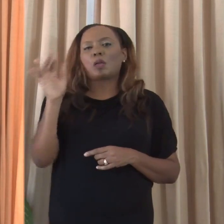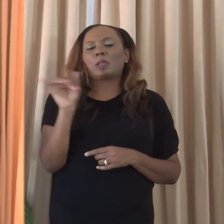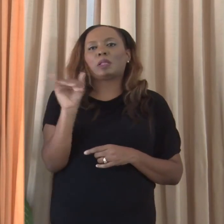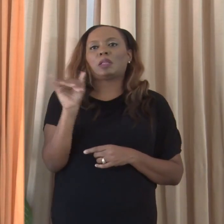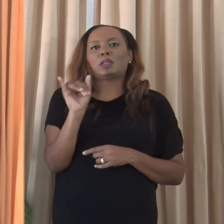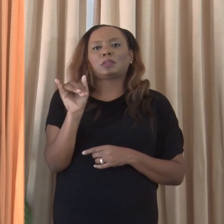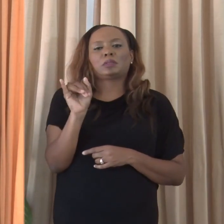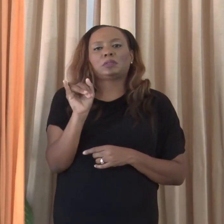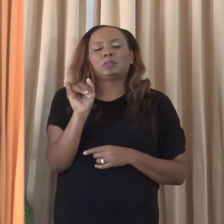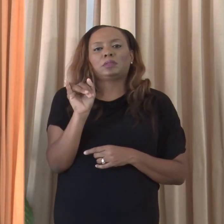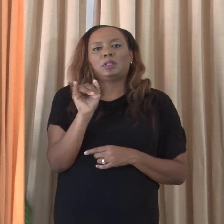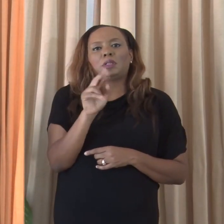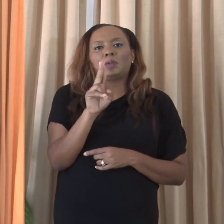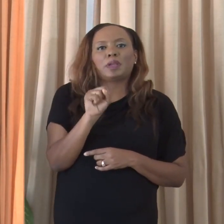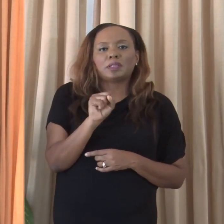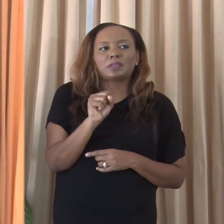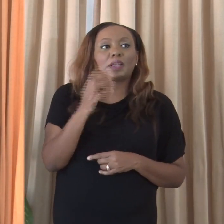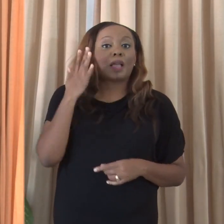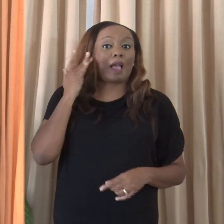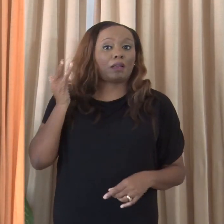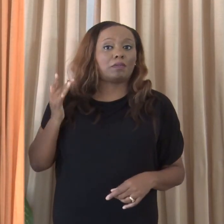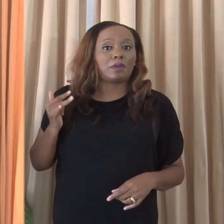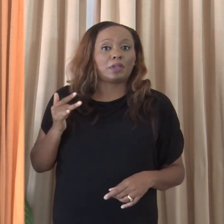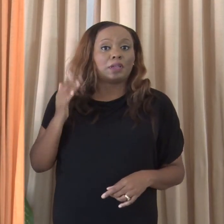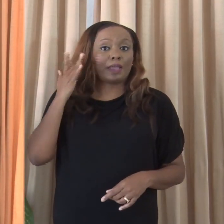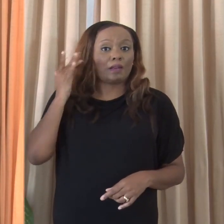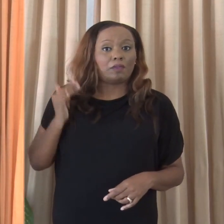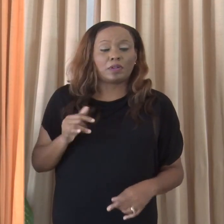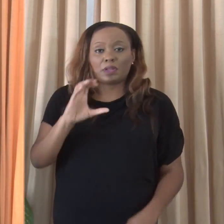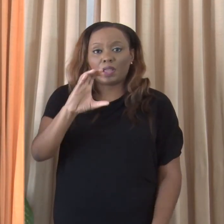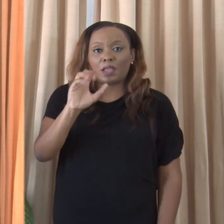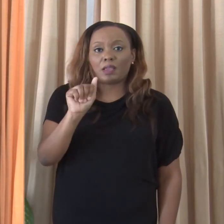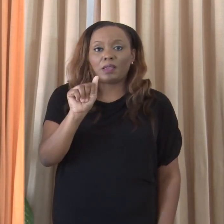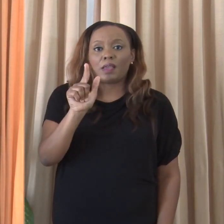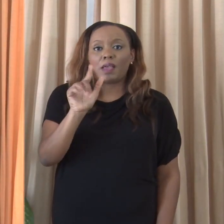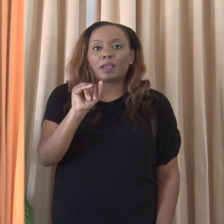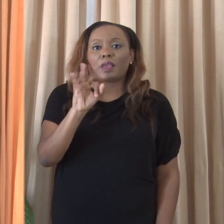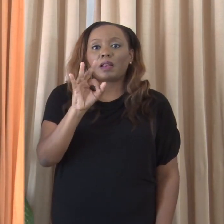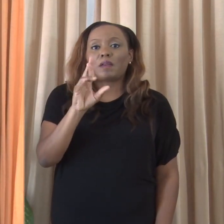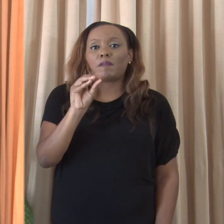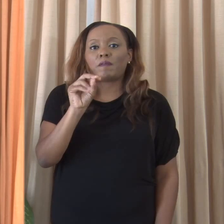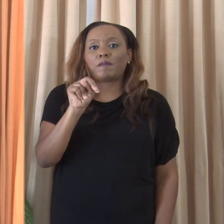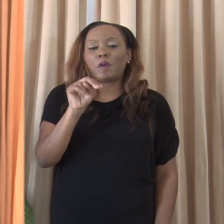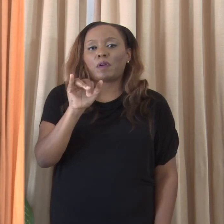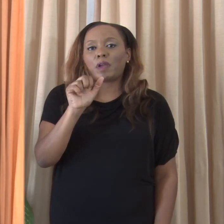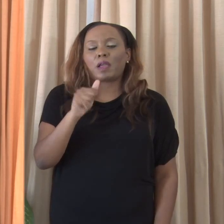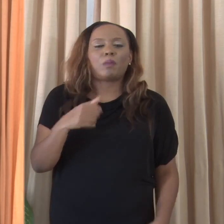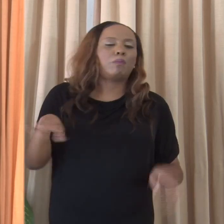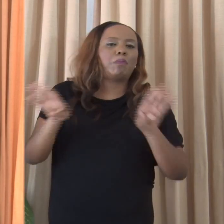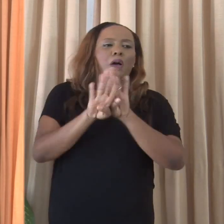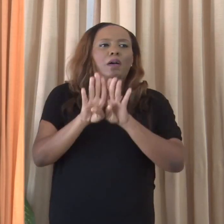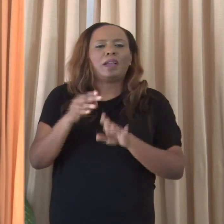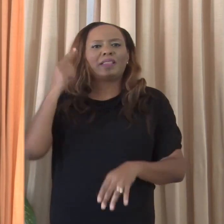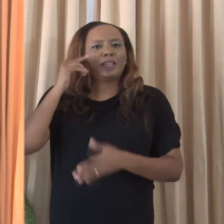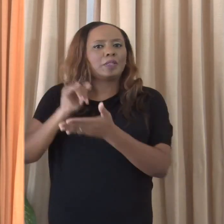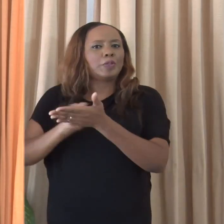States. California is completely on lockdown. I think New York now has come to that